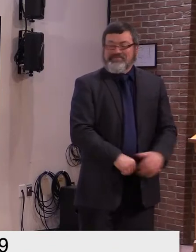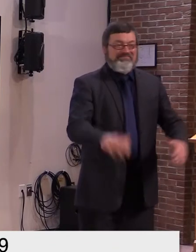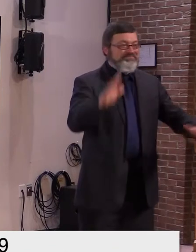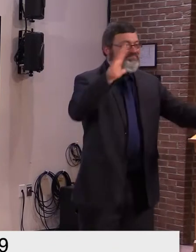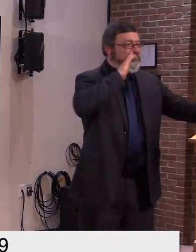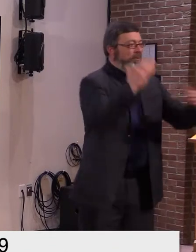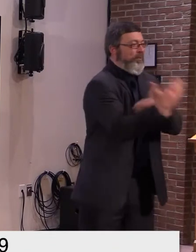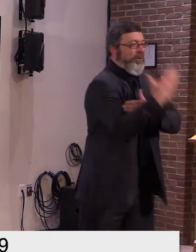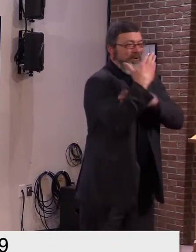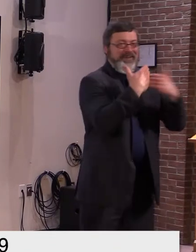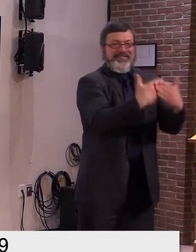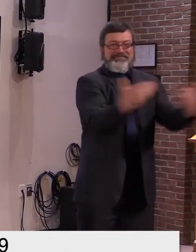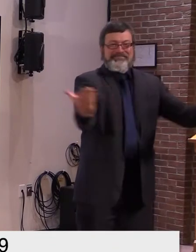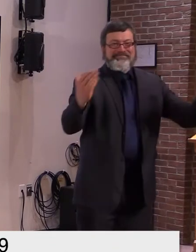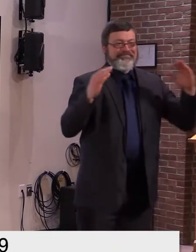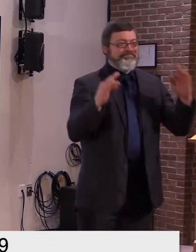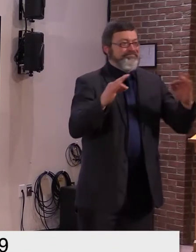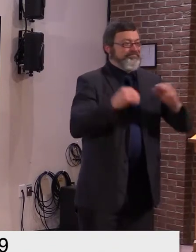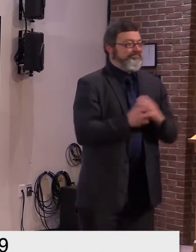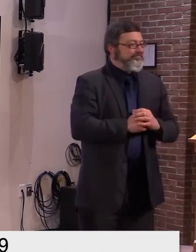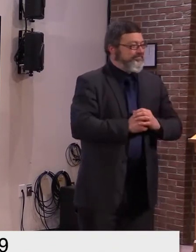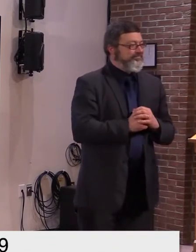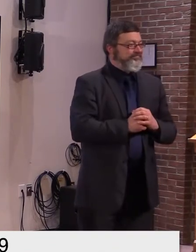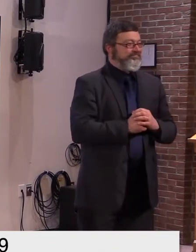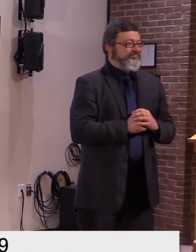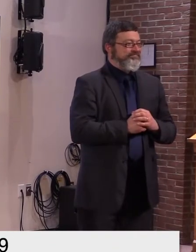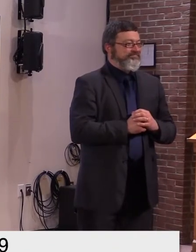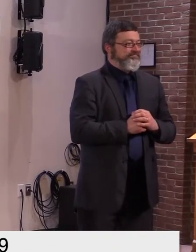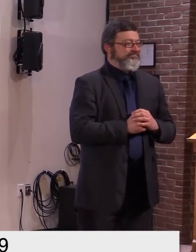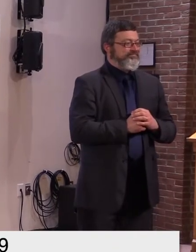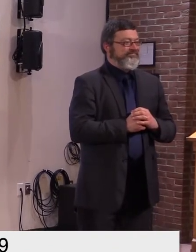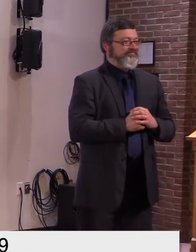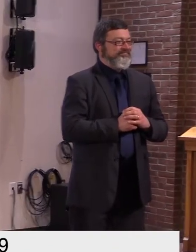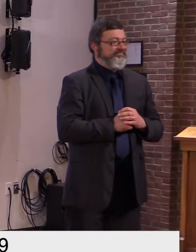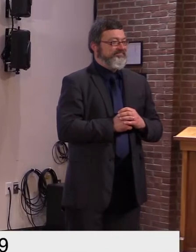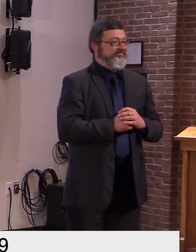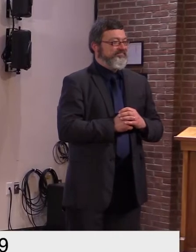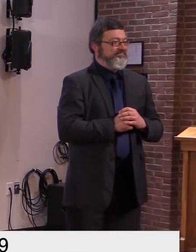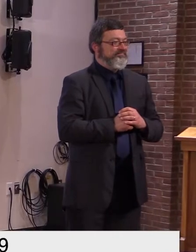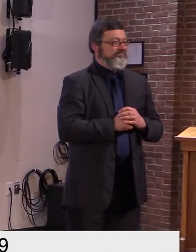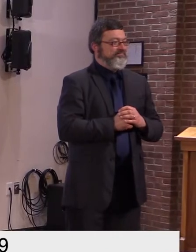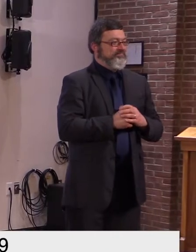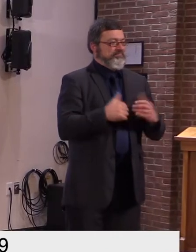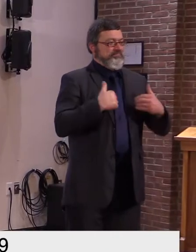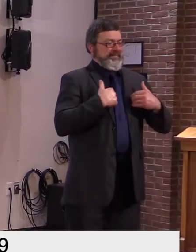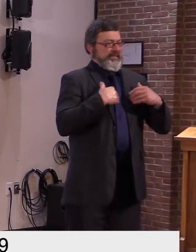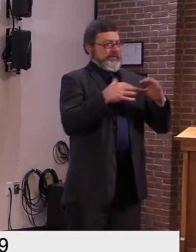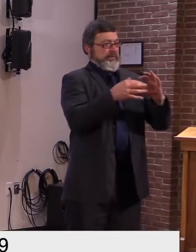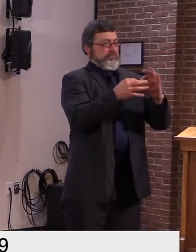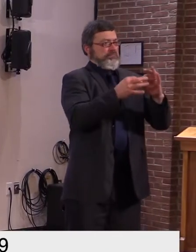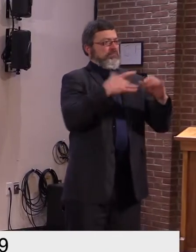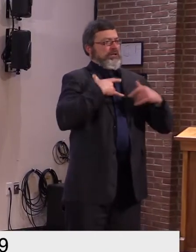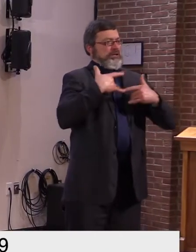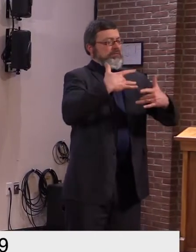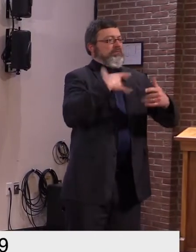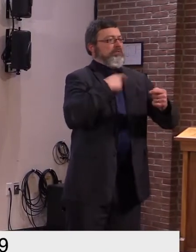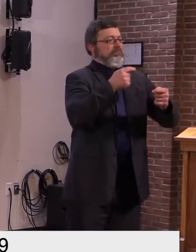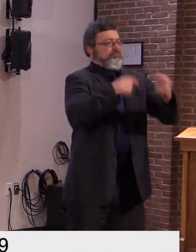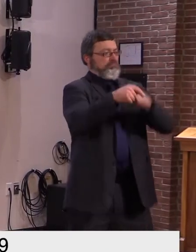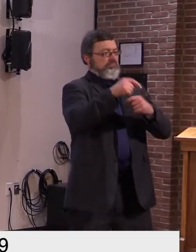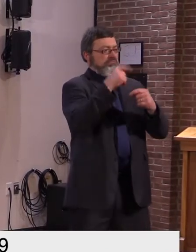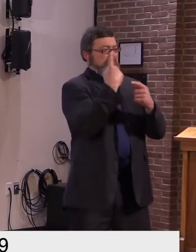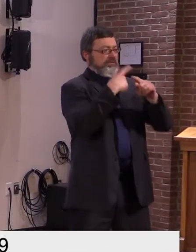Good morning, everyone. I'm going to reverse things a little today and start out by sharing